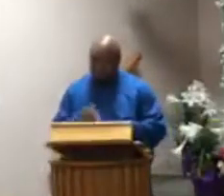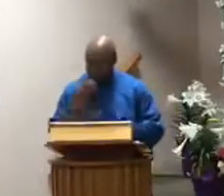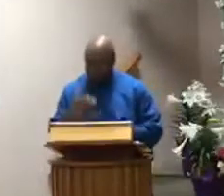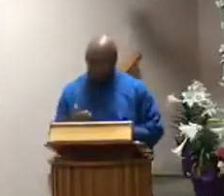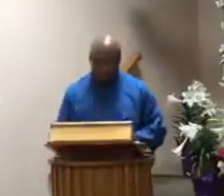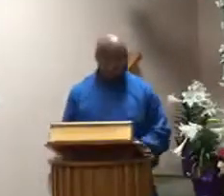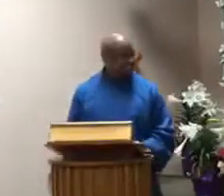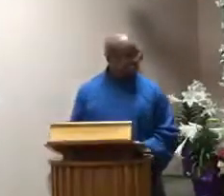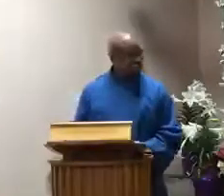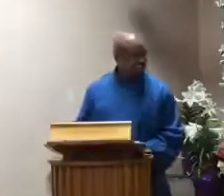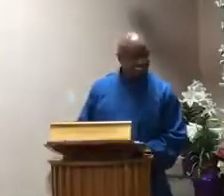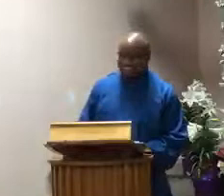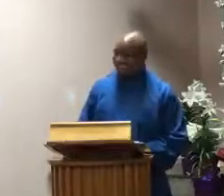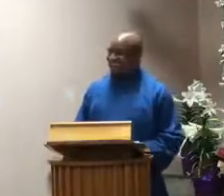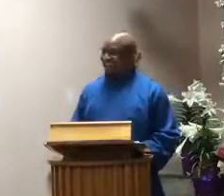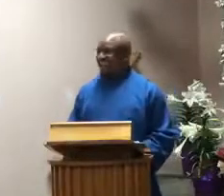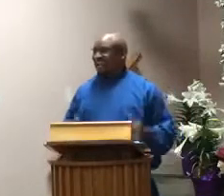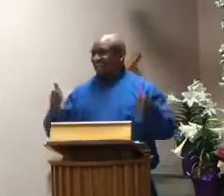is a question mark. I now see it.